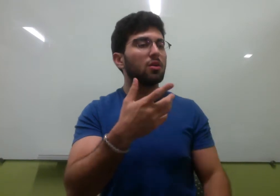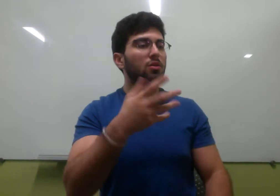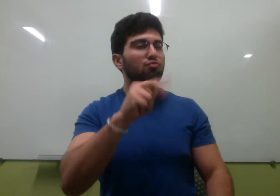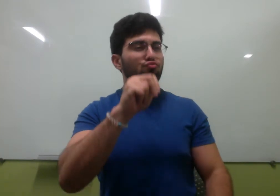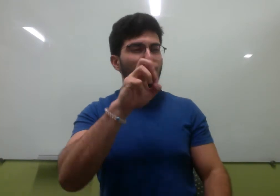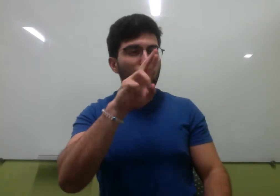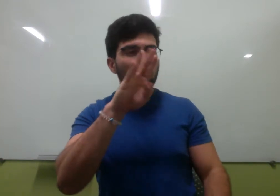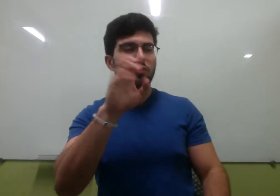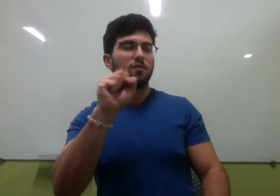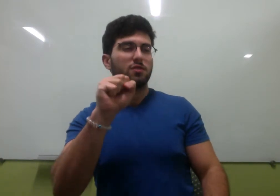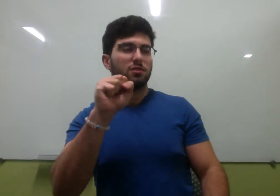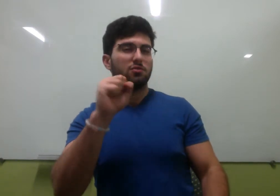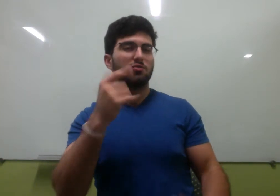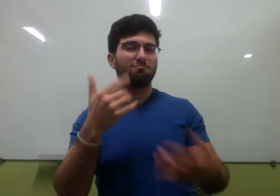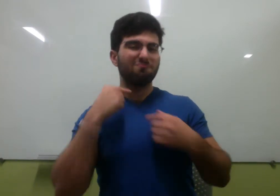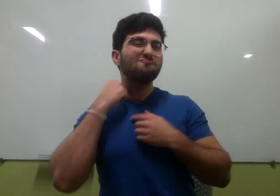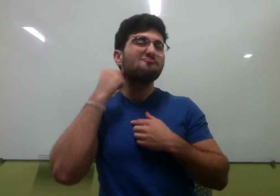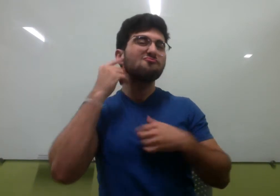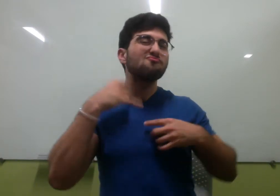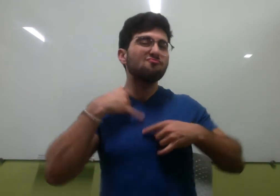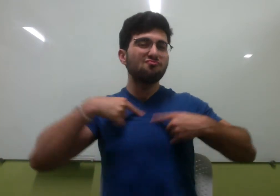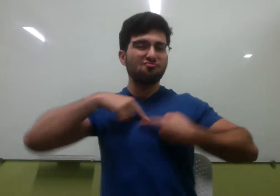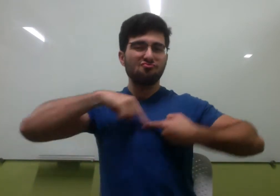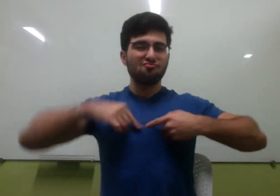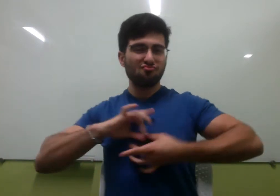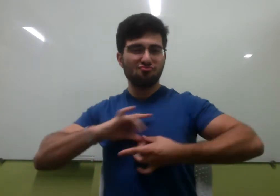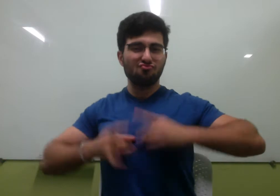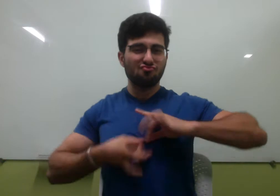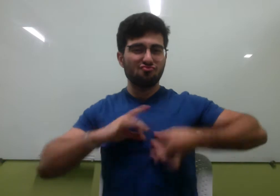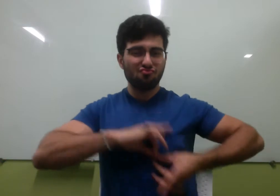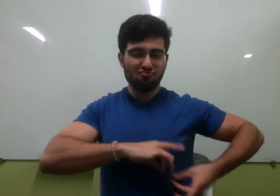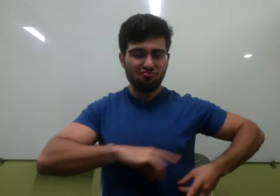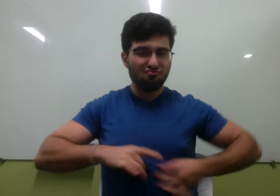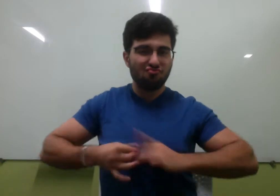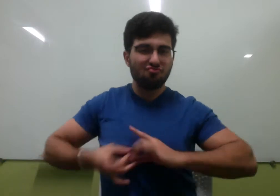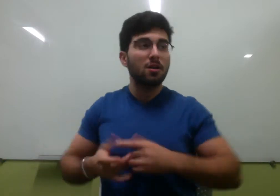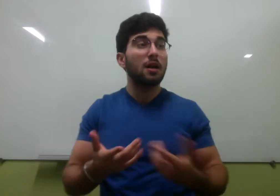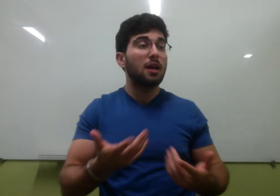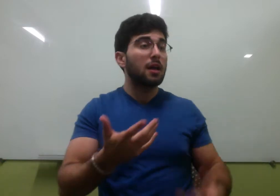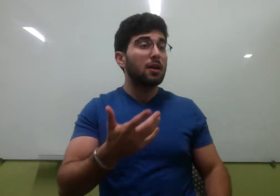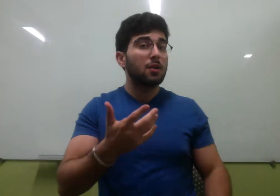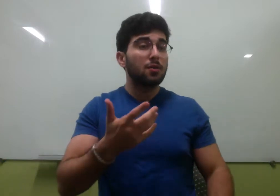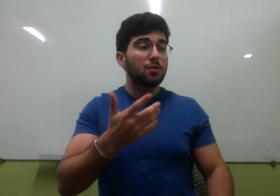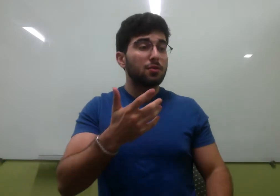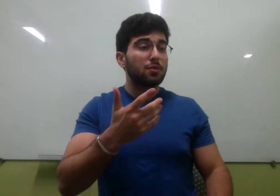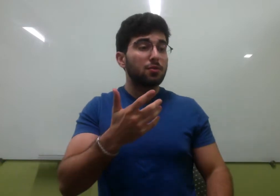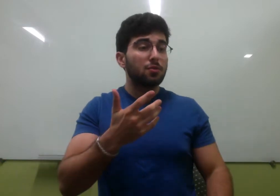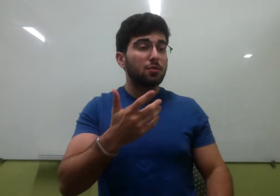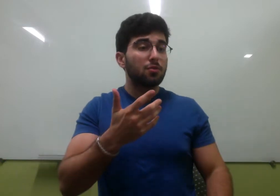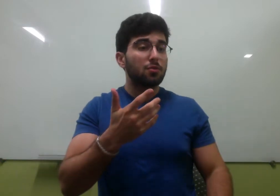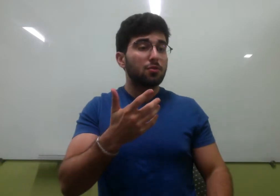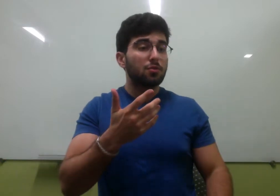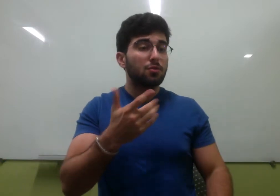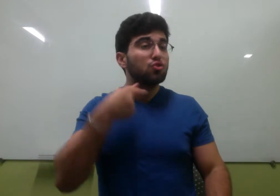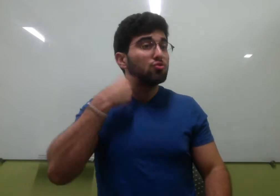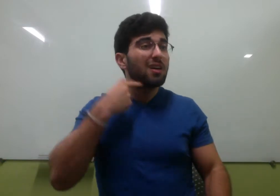swallowing, because they're going to need a little help swallowing down that long neck. That thing is 15 feet long in itself, because it starts in the brain, goes down the neck, and